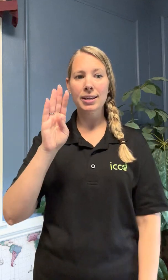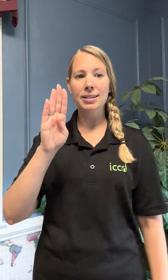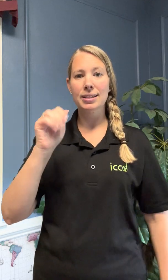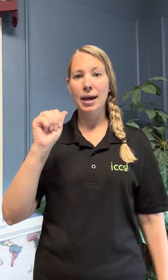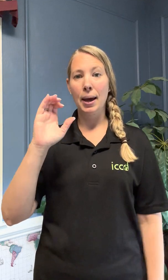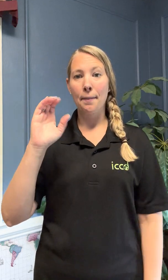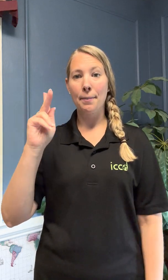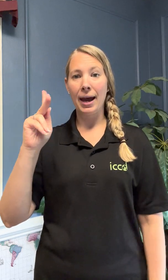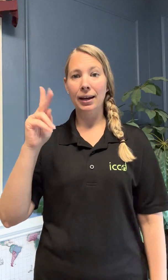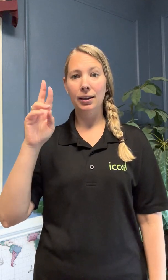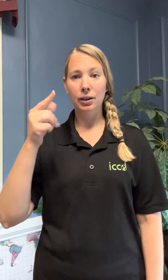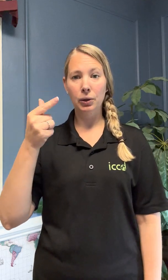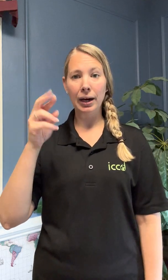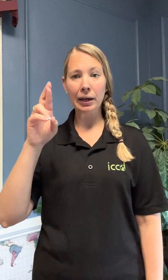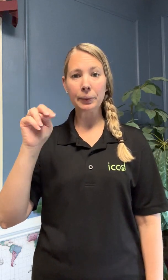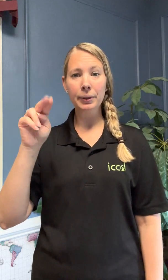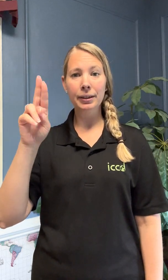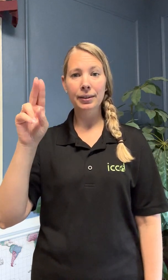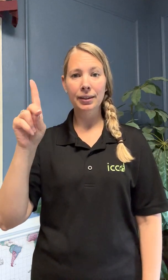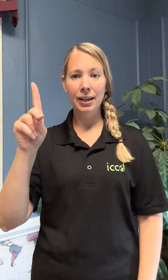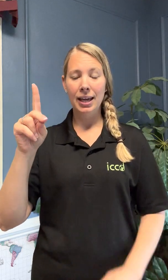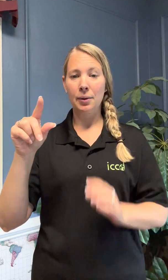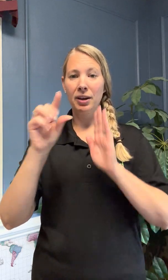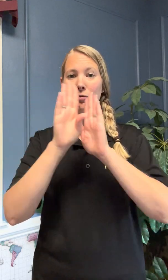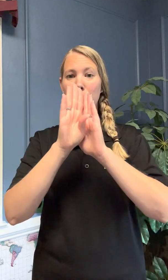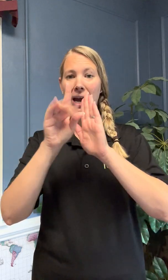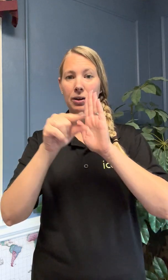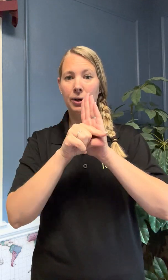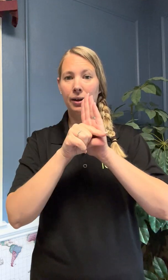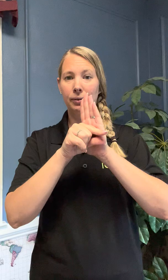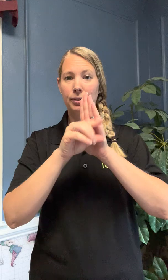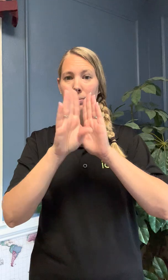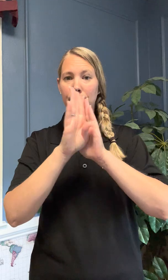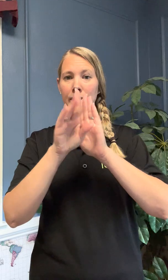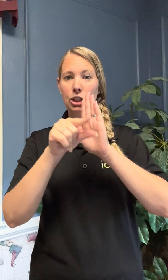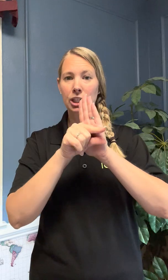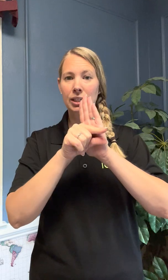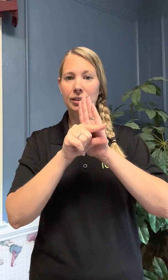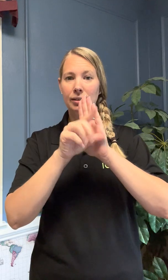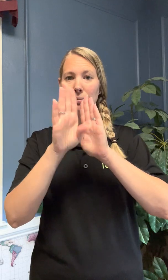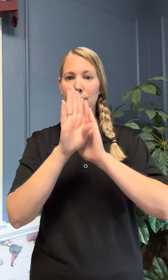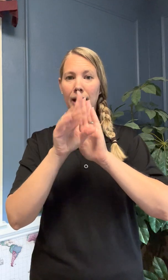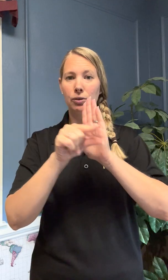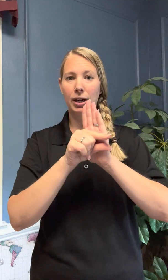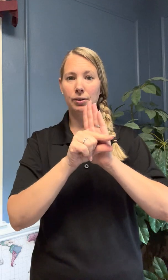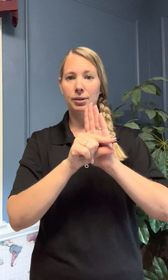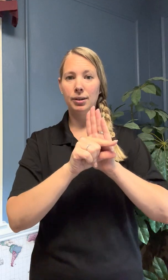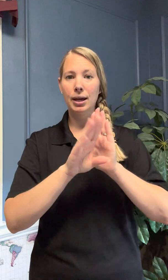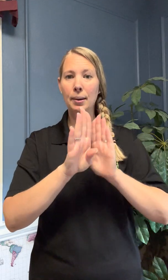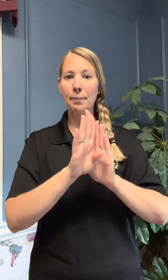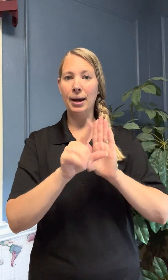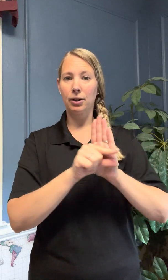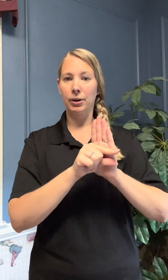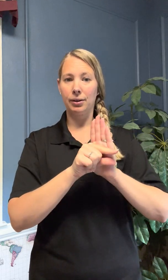is background. We have background, B-G, background, background.